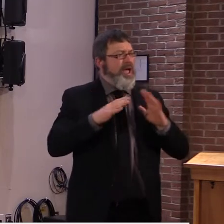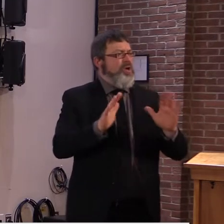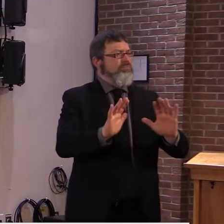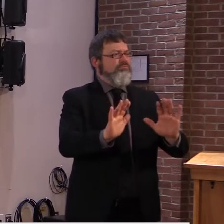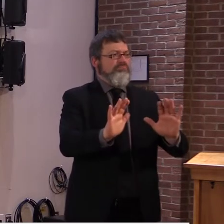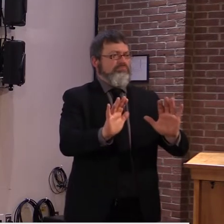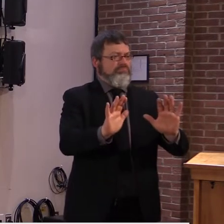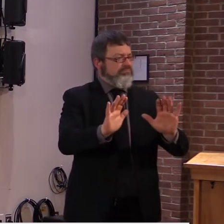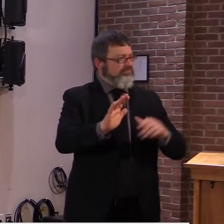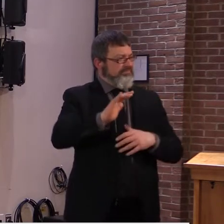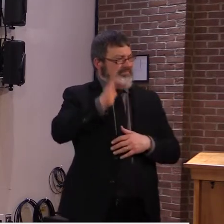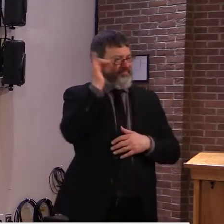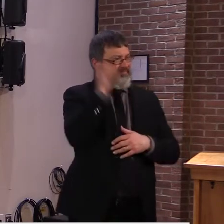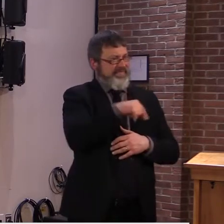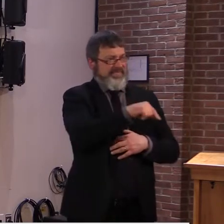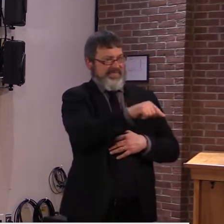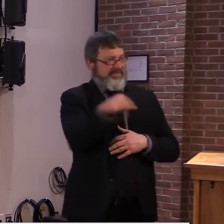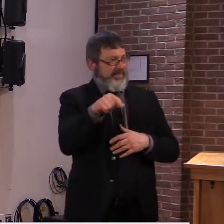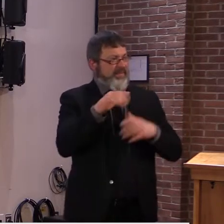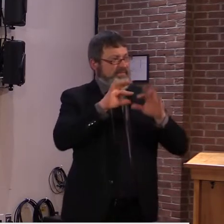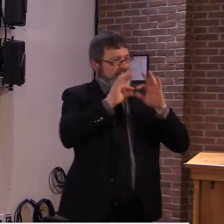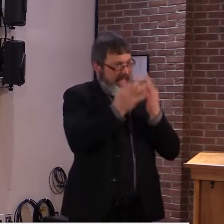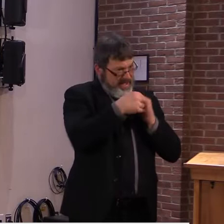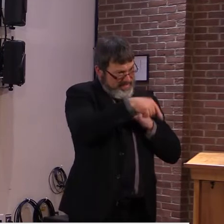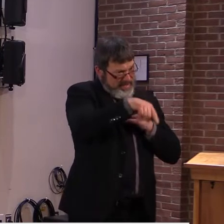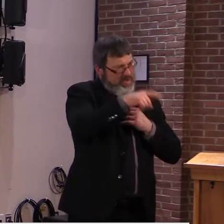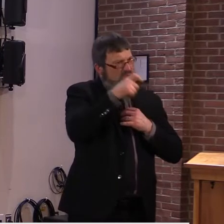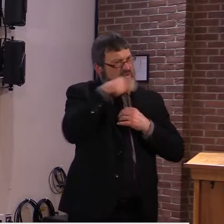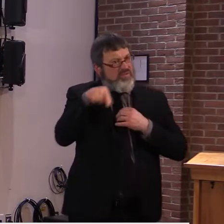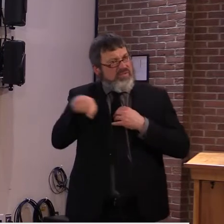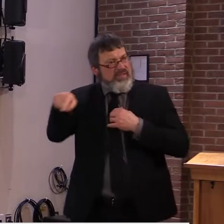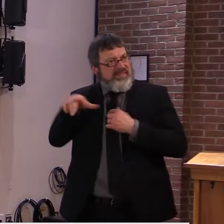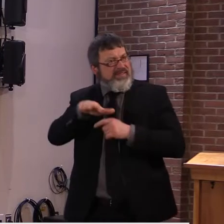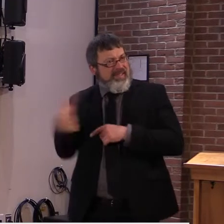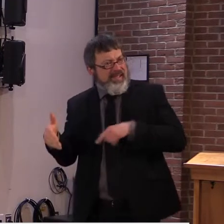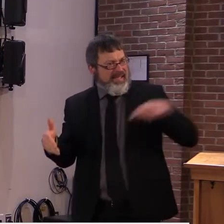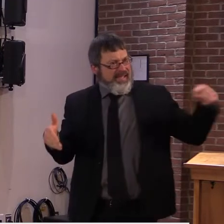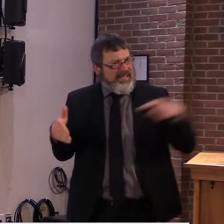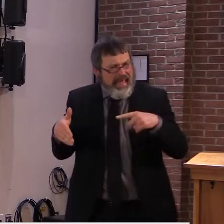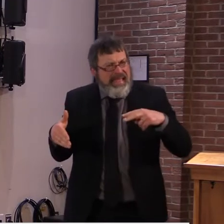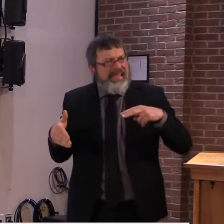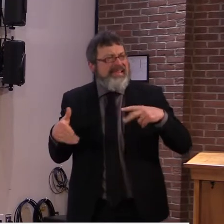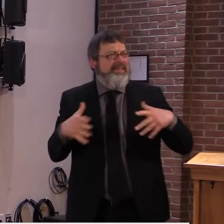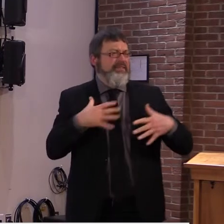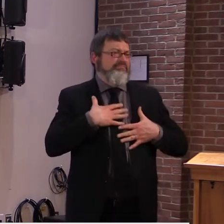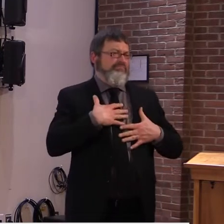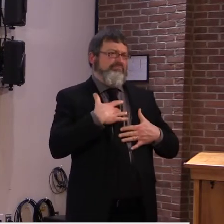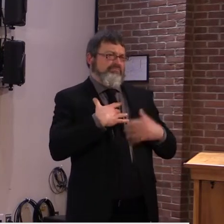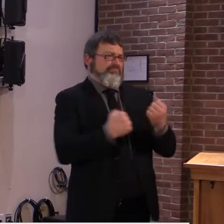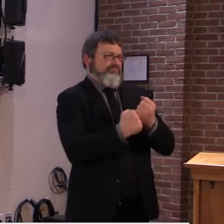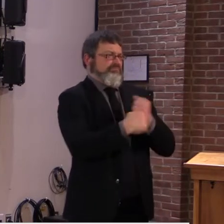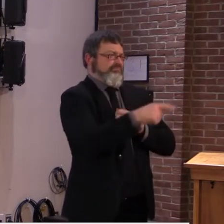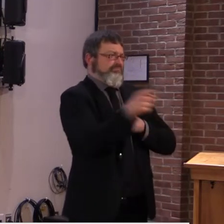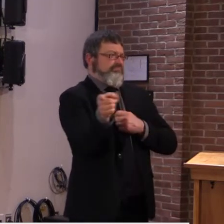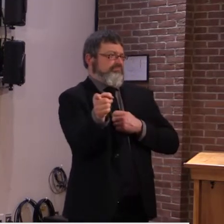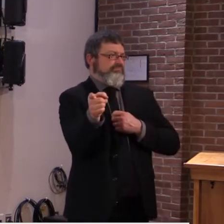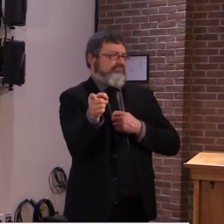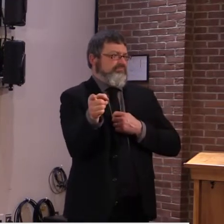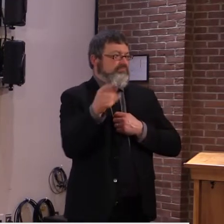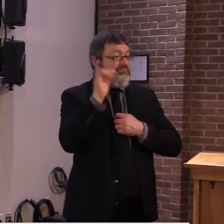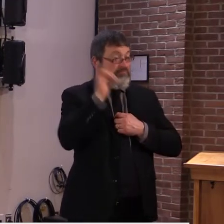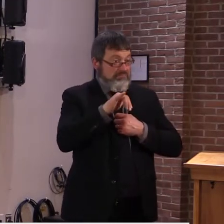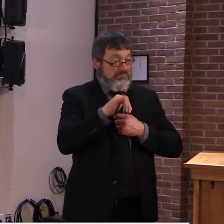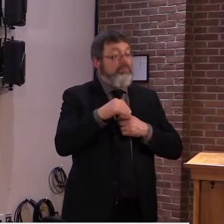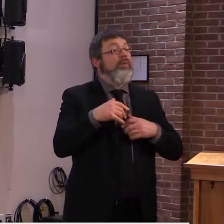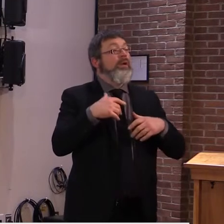There are currently 22 patients hospitalized, with 6 in the ICU. Our